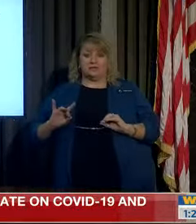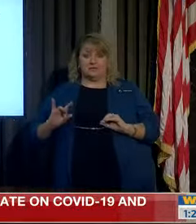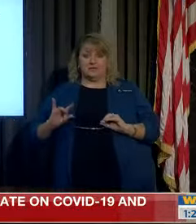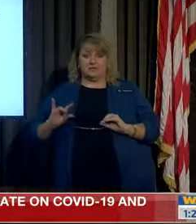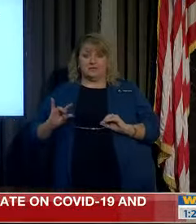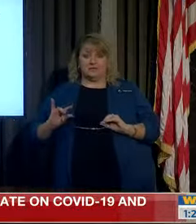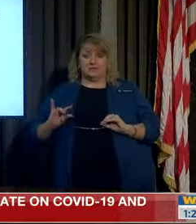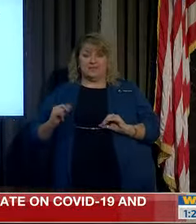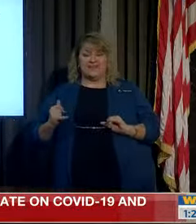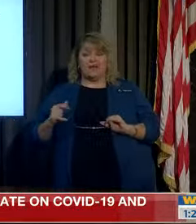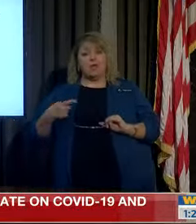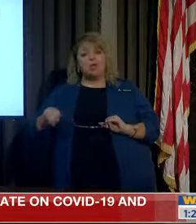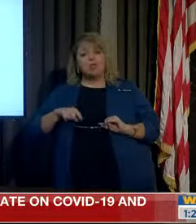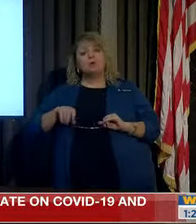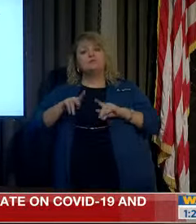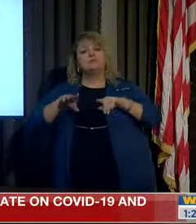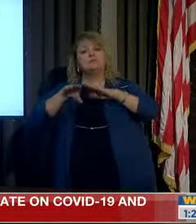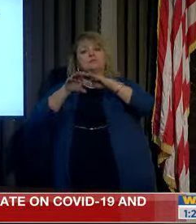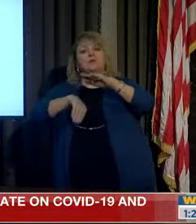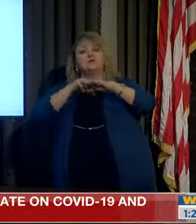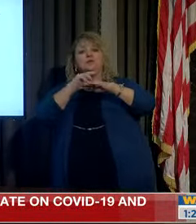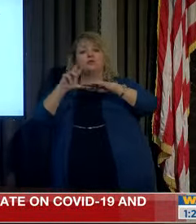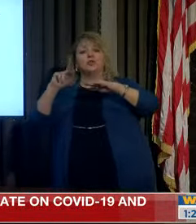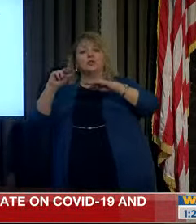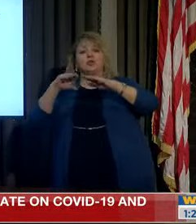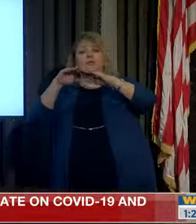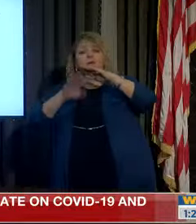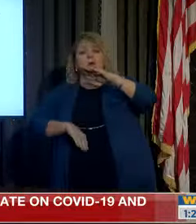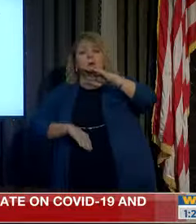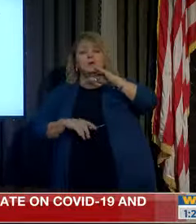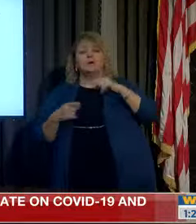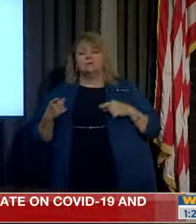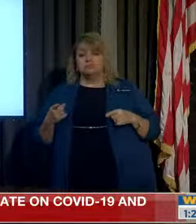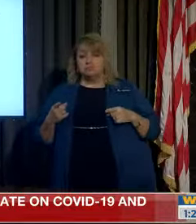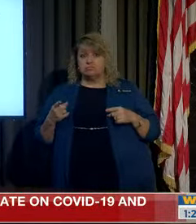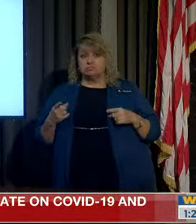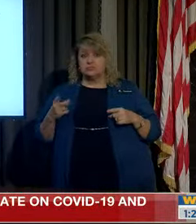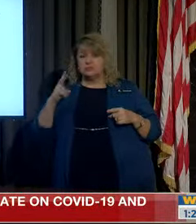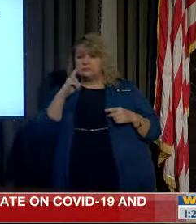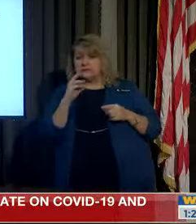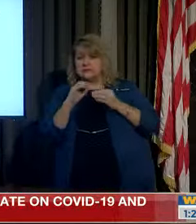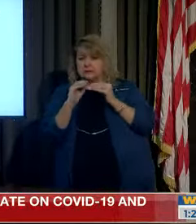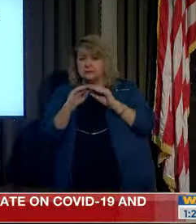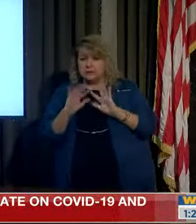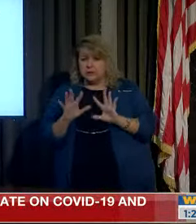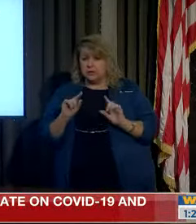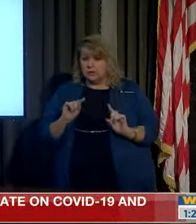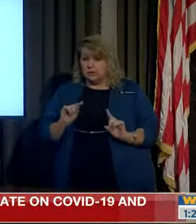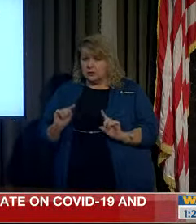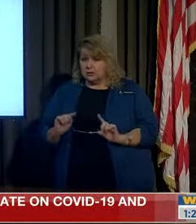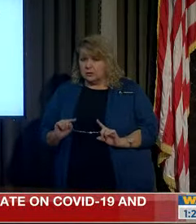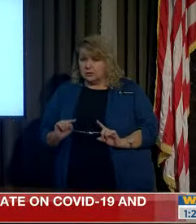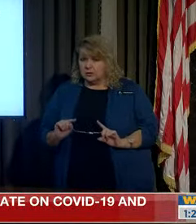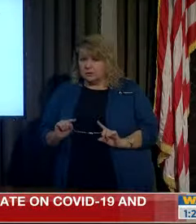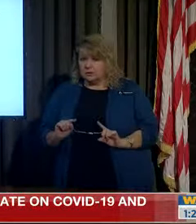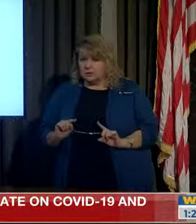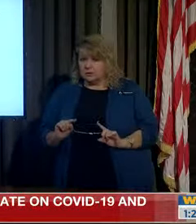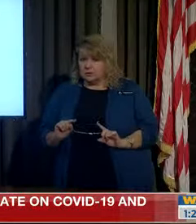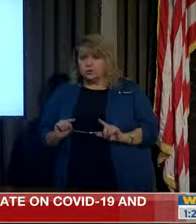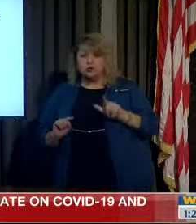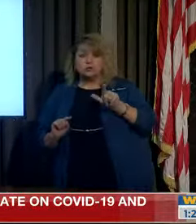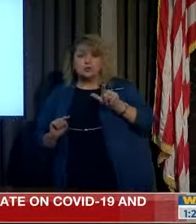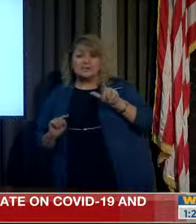on people below the age of 30 to get a little bit more granular. And what you can see here is that the 26